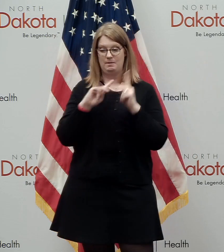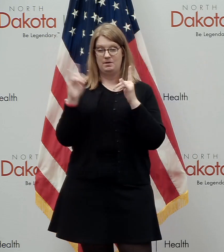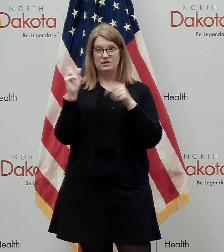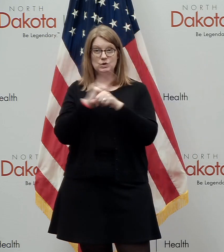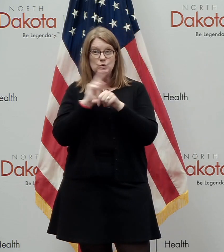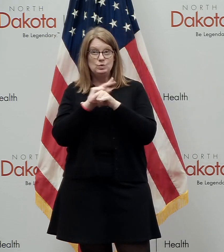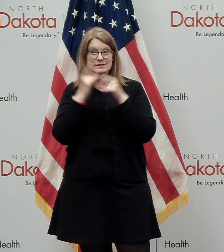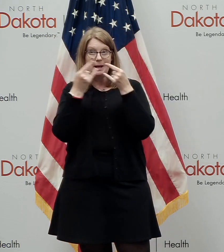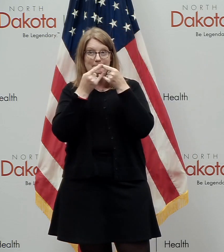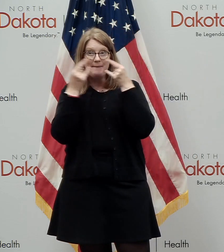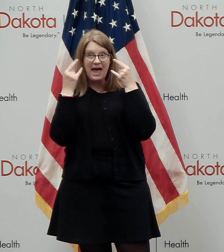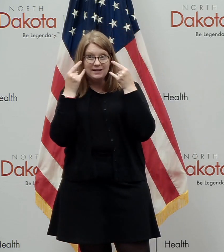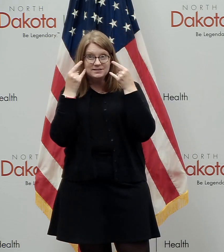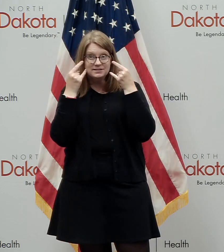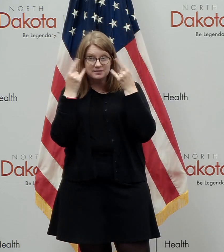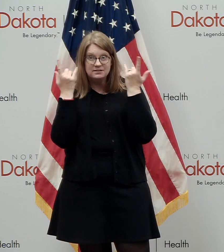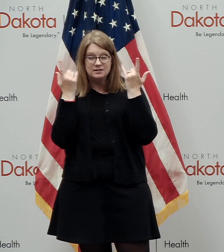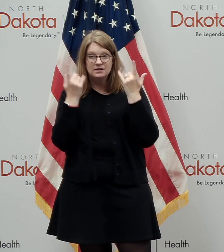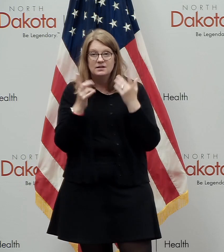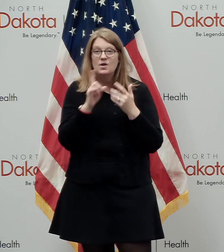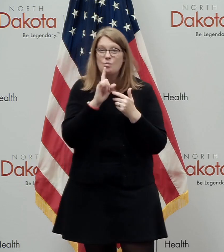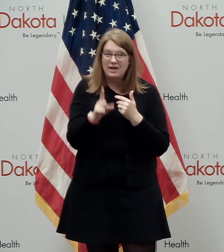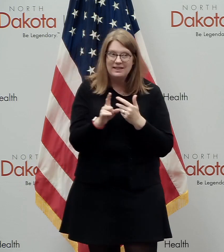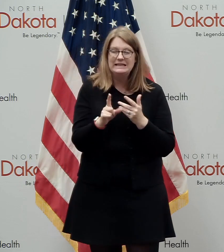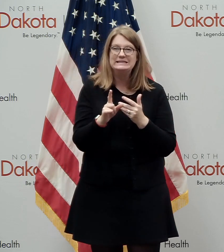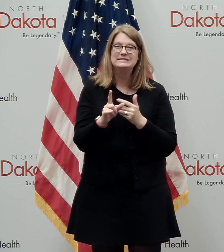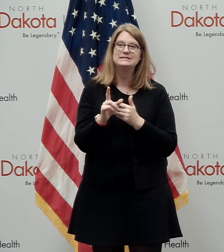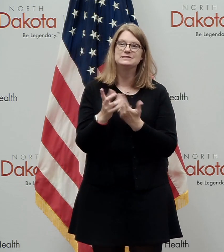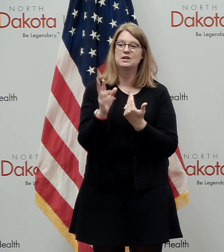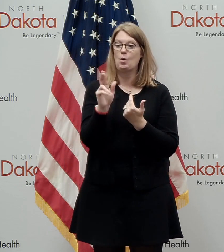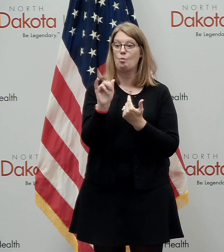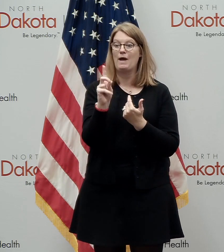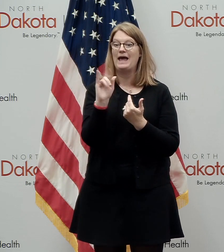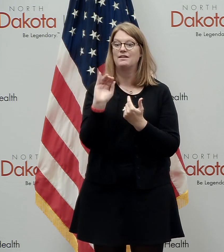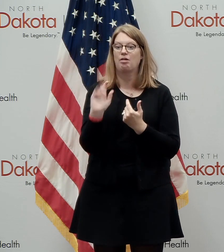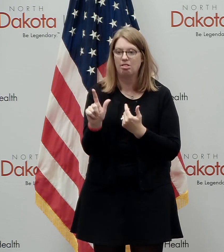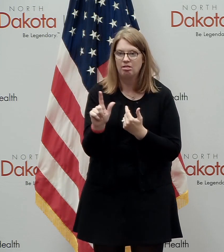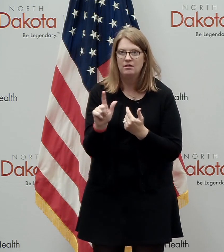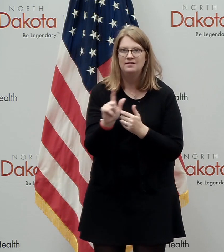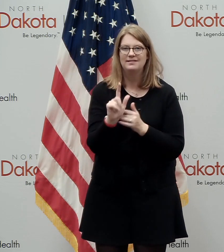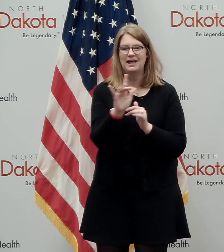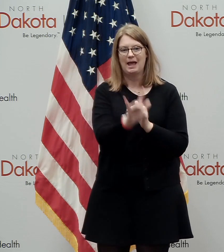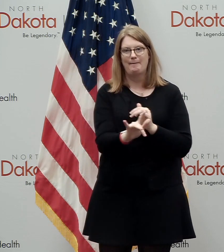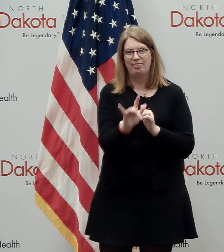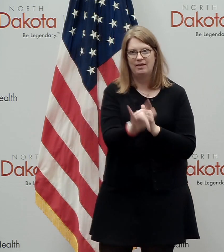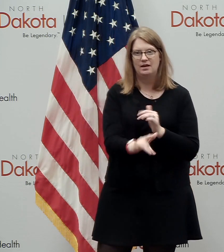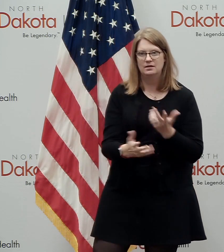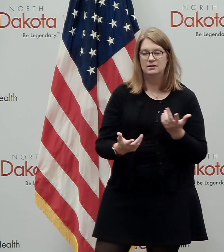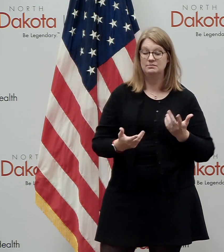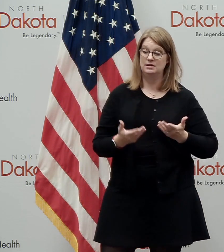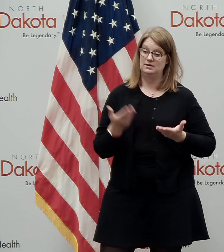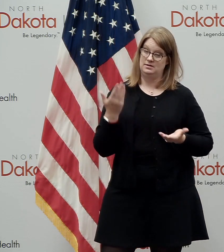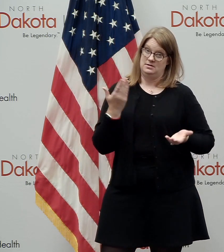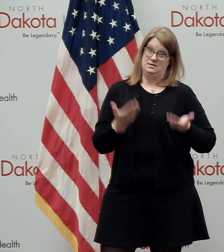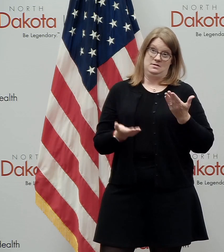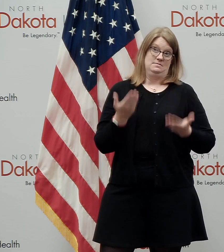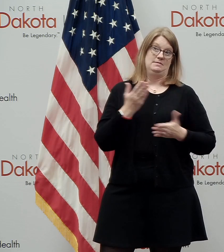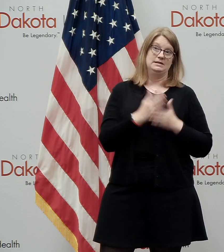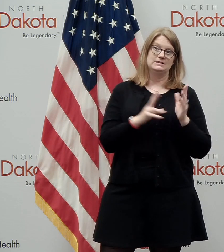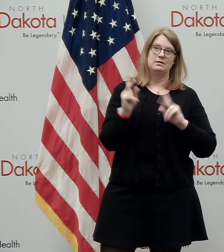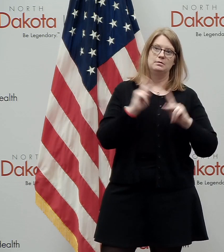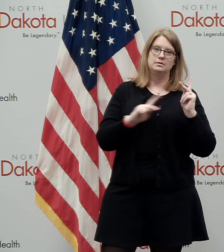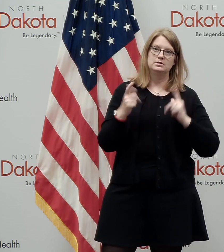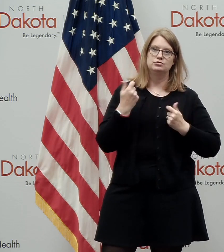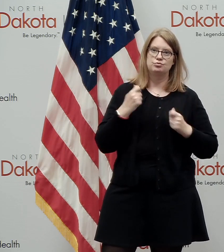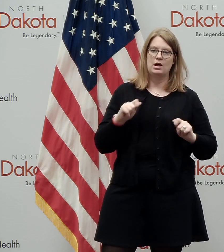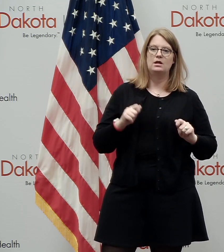again, I'm calling, I guess, for the radical empathy. When I say radical, it might be radical for some folks to actually try to